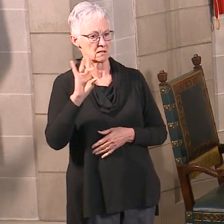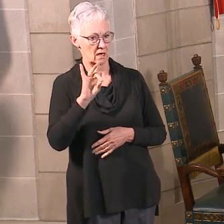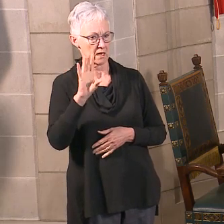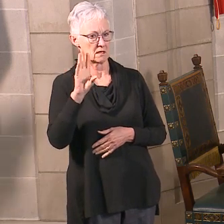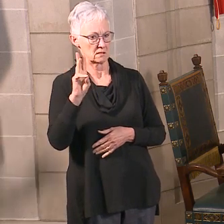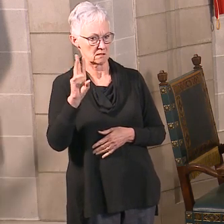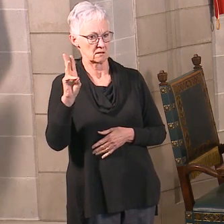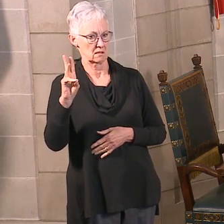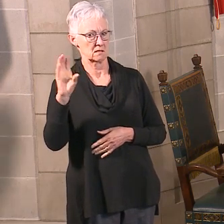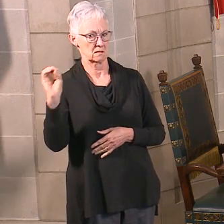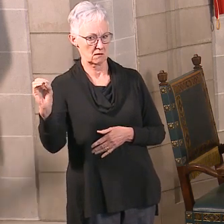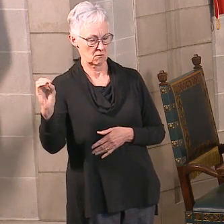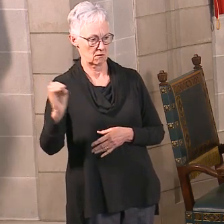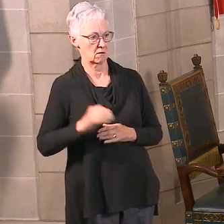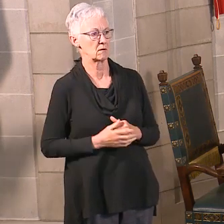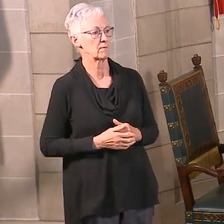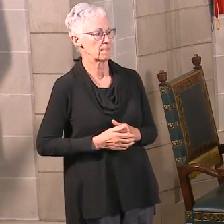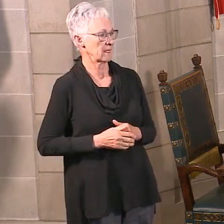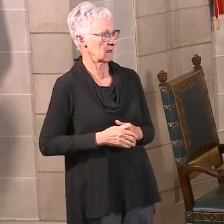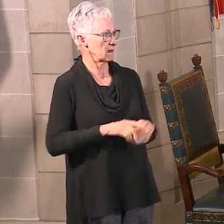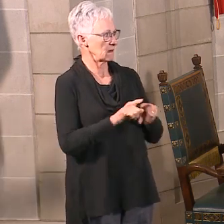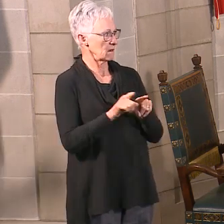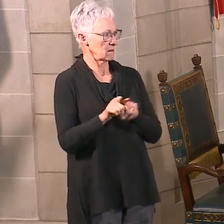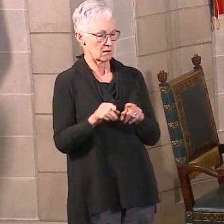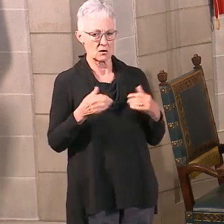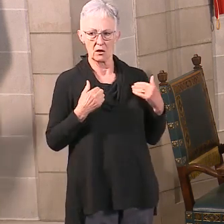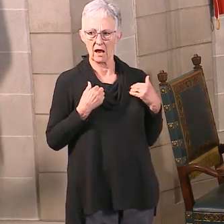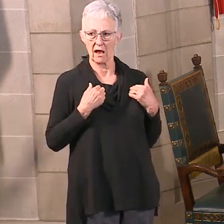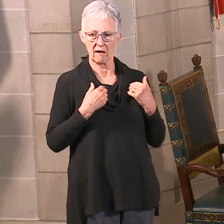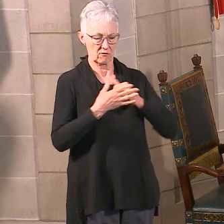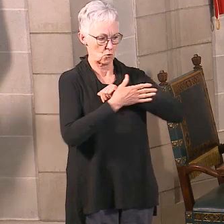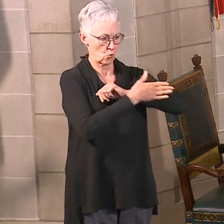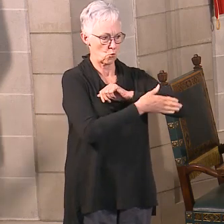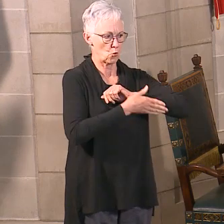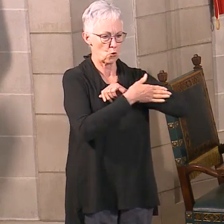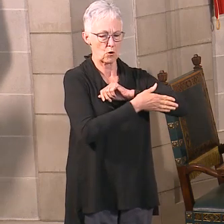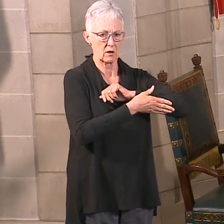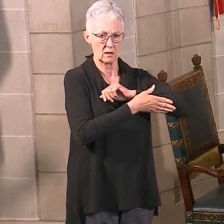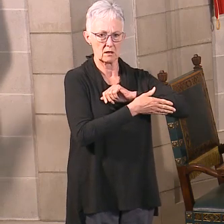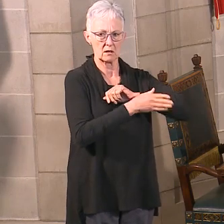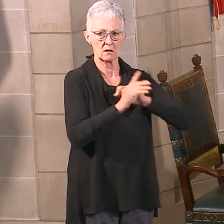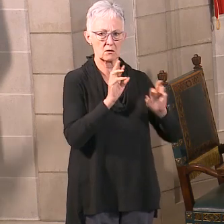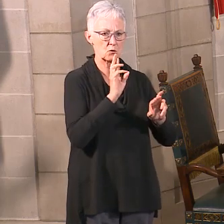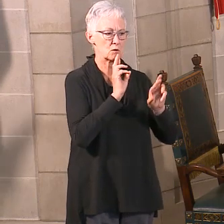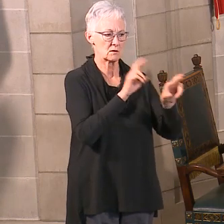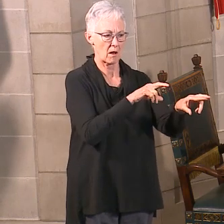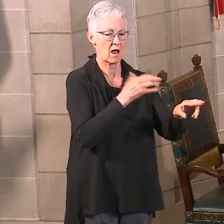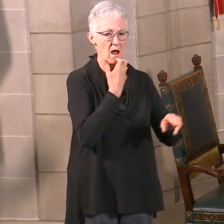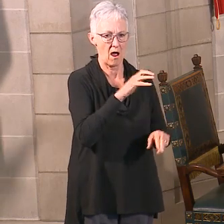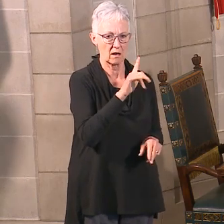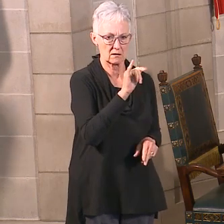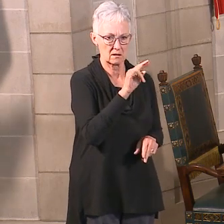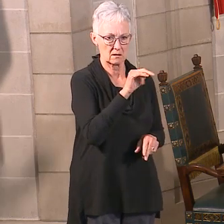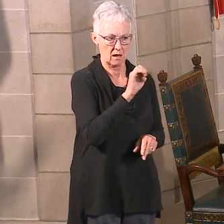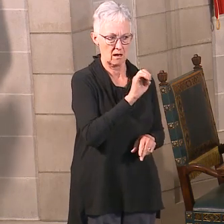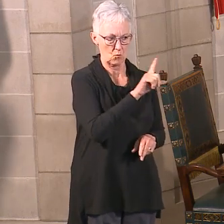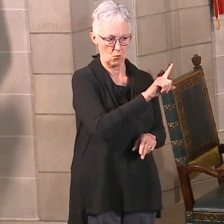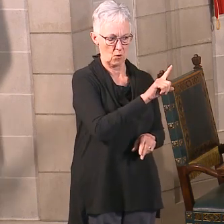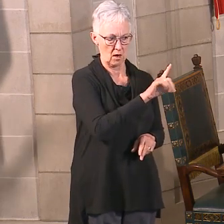that if you're looking for that. We also have a Nebraska Rural Response Hotline at 1-800